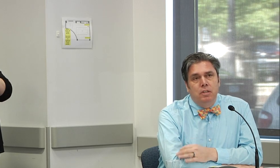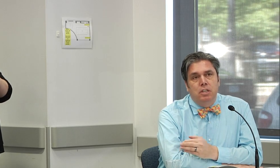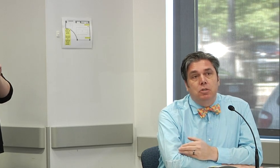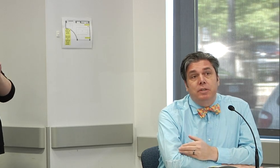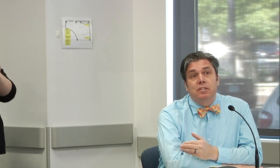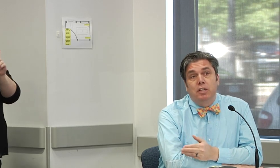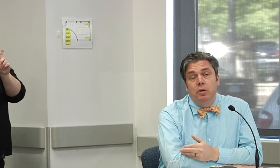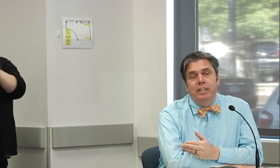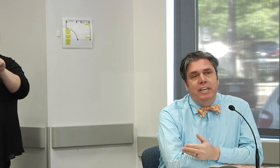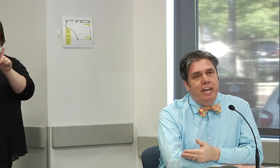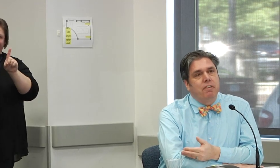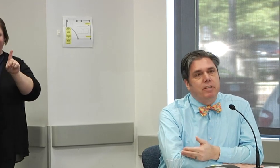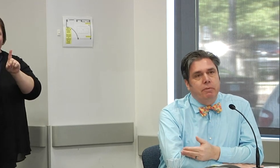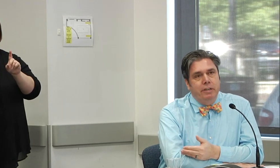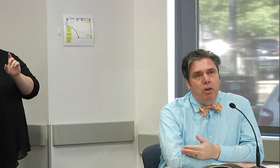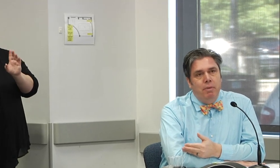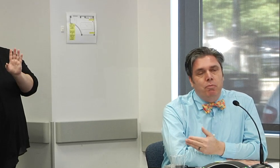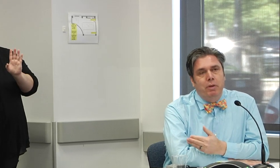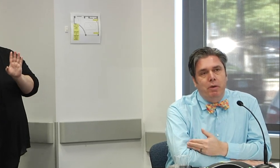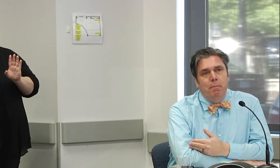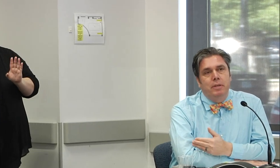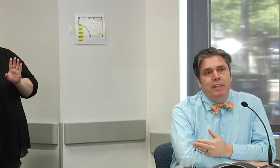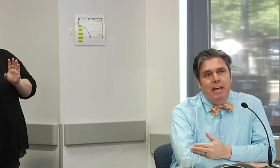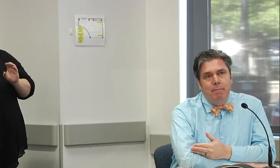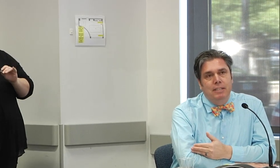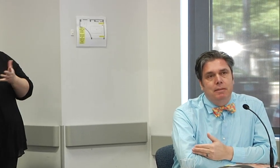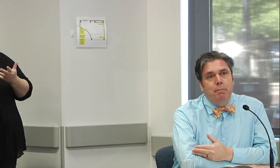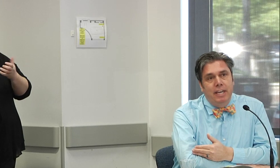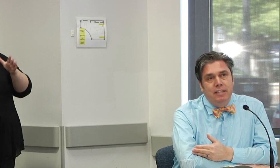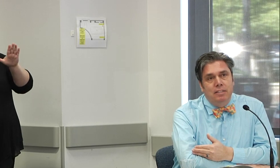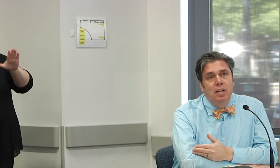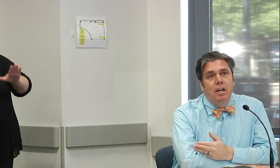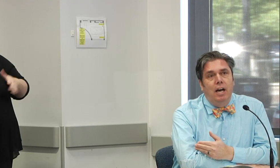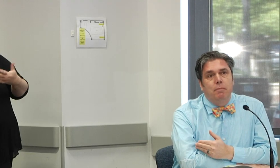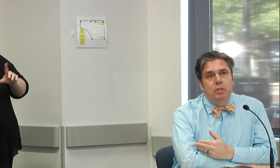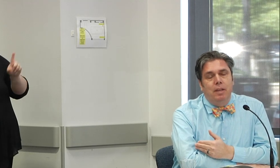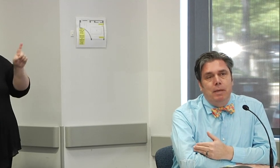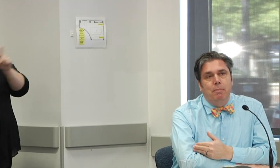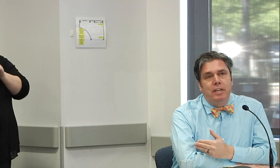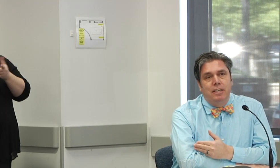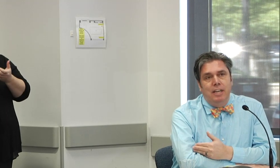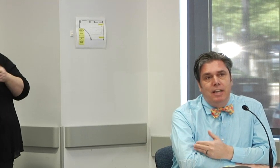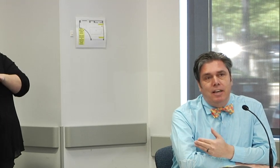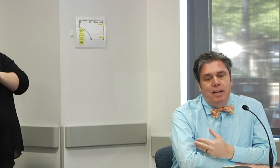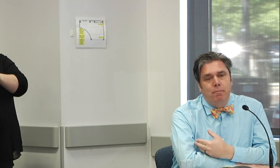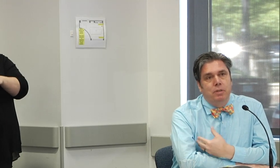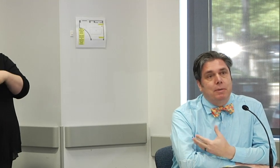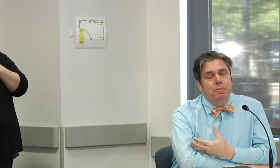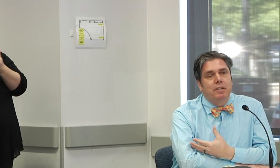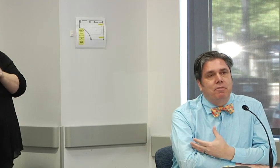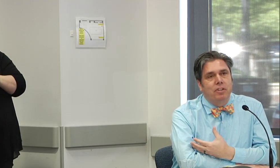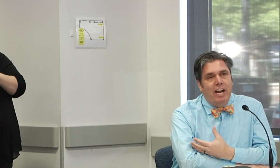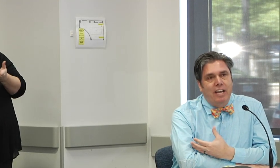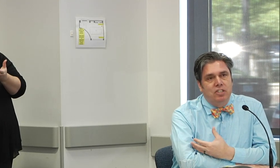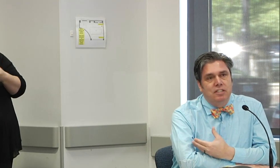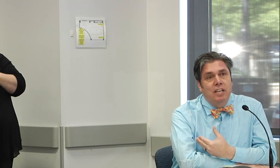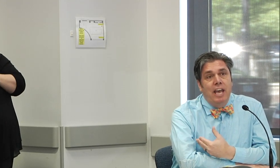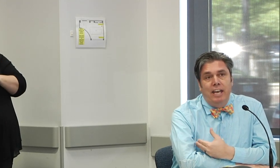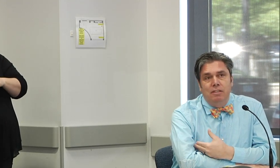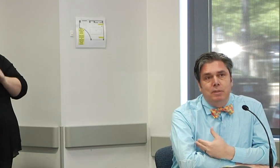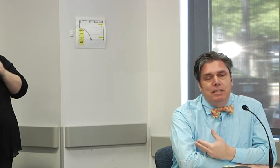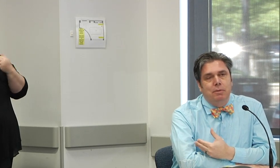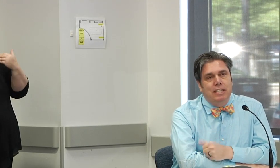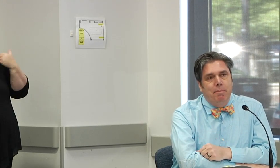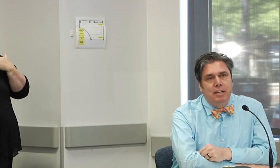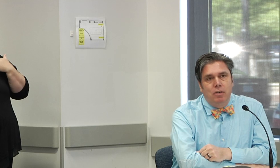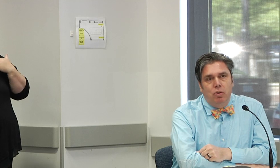So as we slowly and carefully reopen, we want to put that piece in place so that people can take responsibility for their actions. And as we